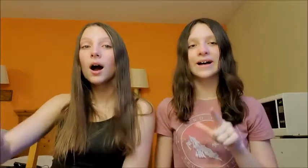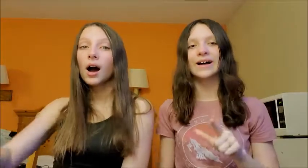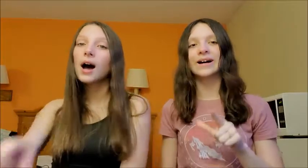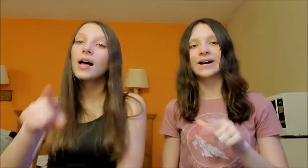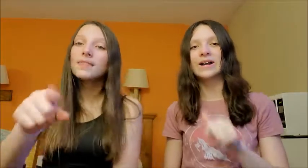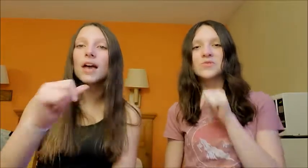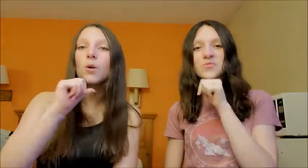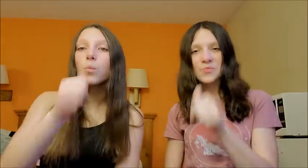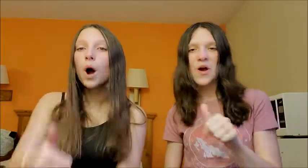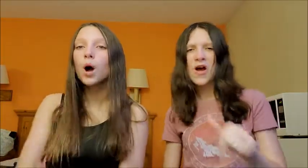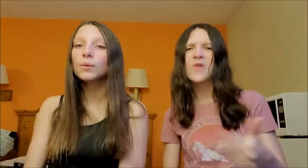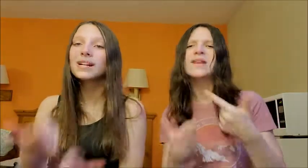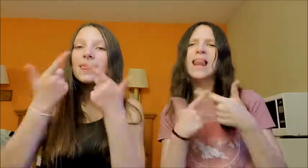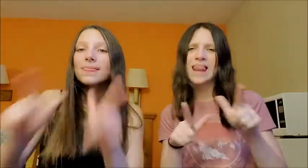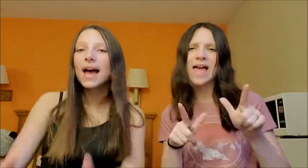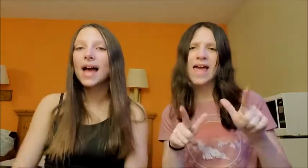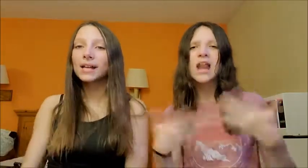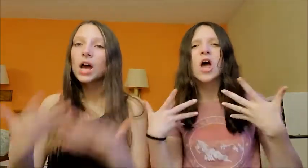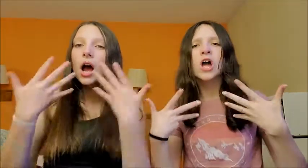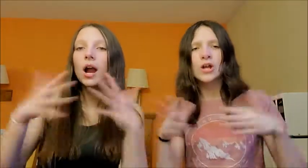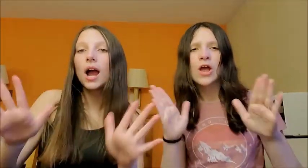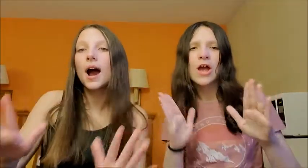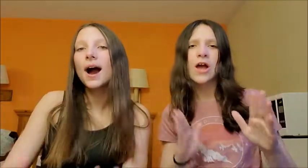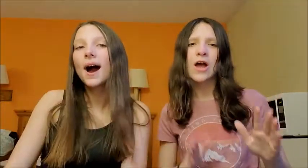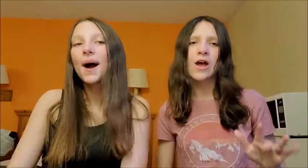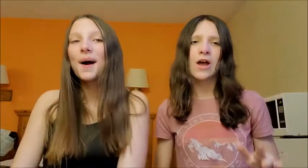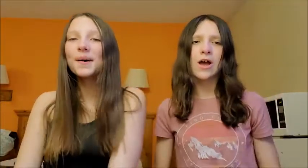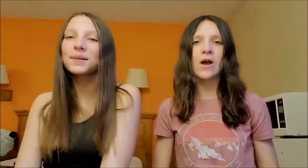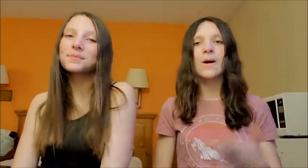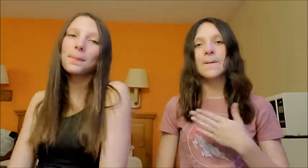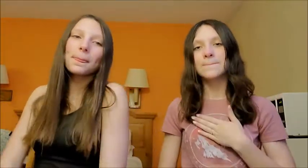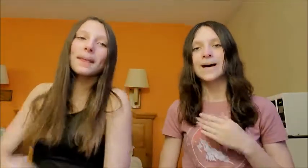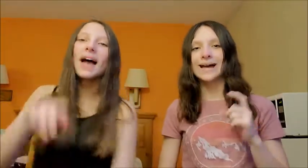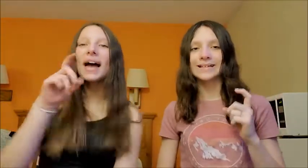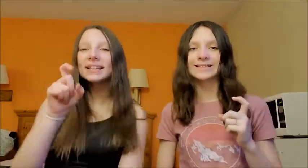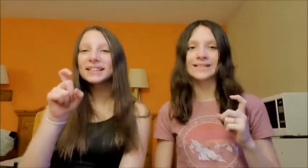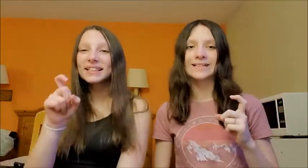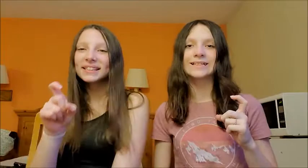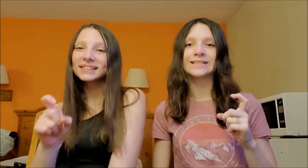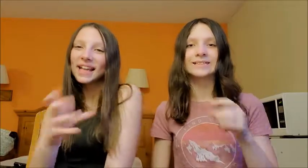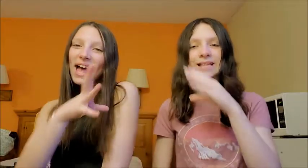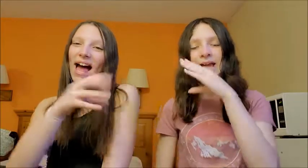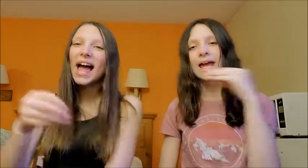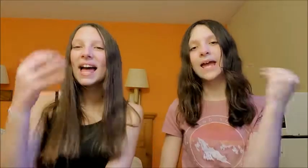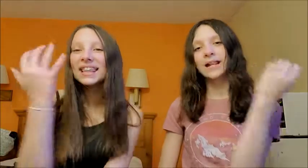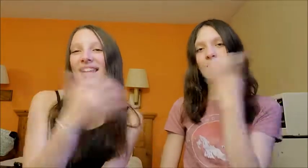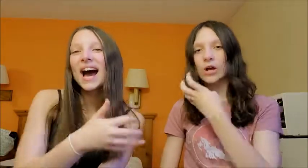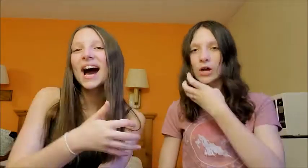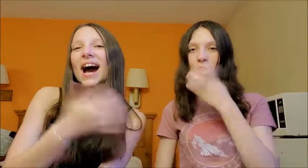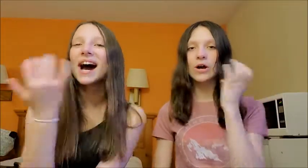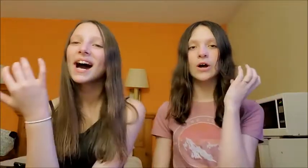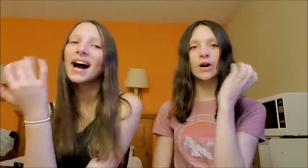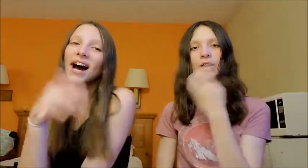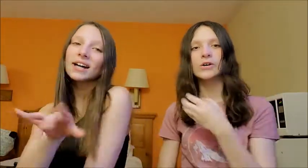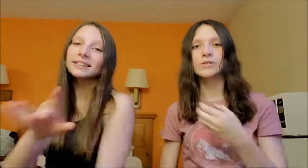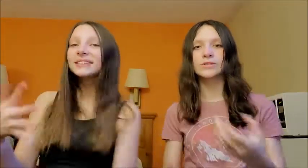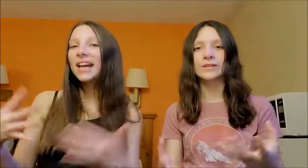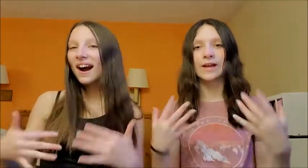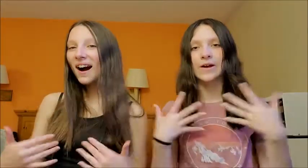They won't let go Exes and yours, they